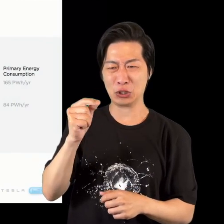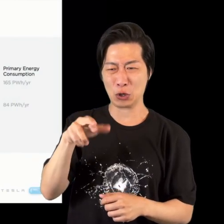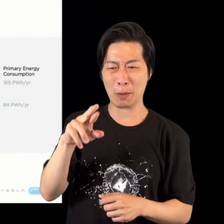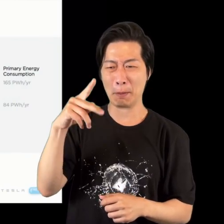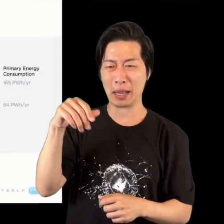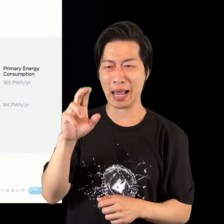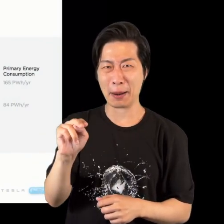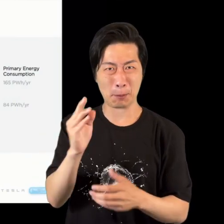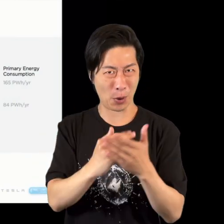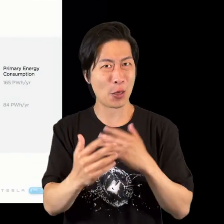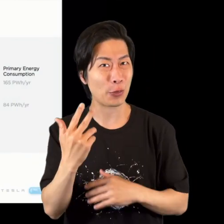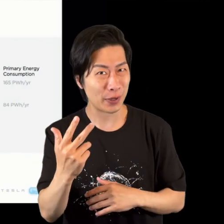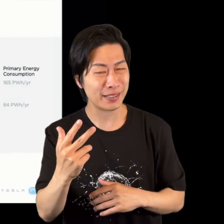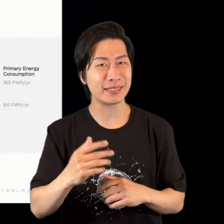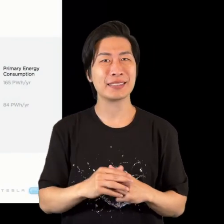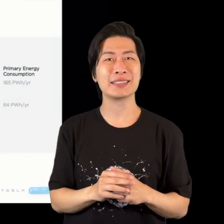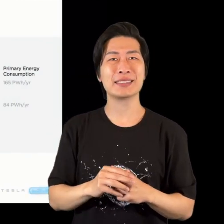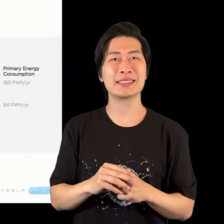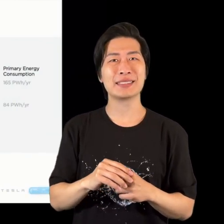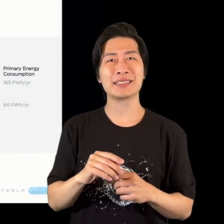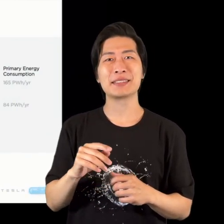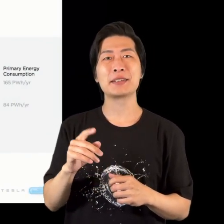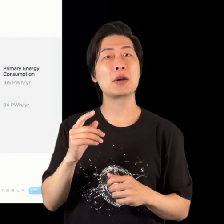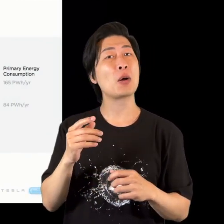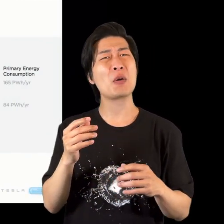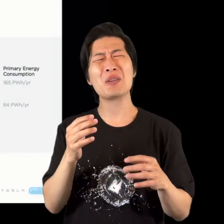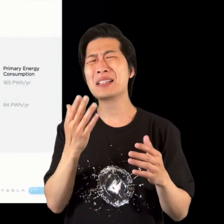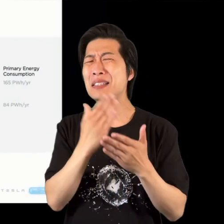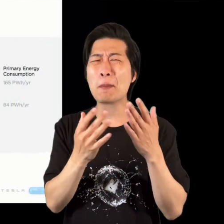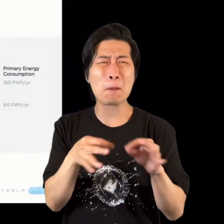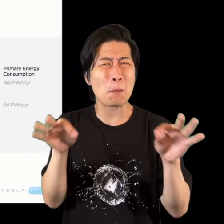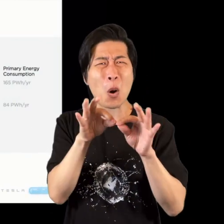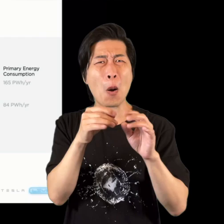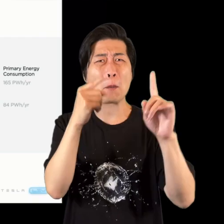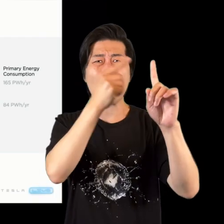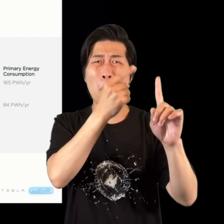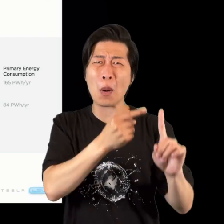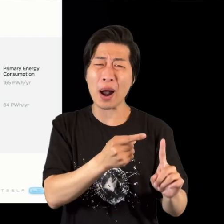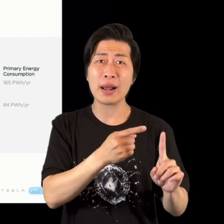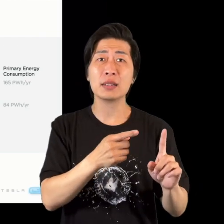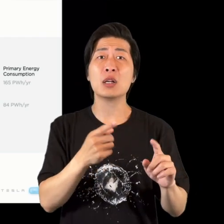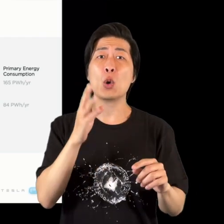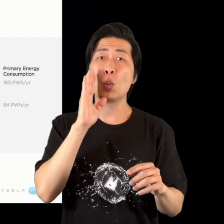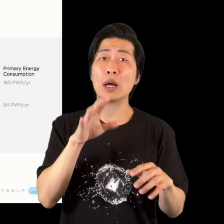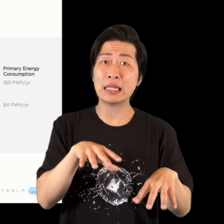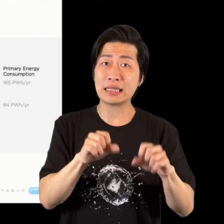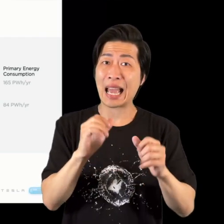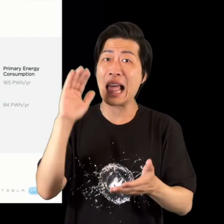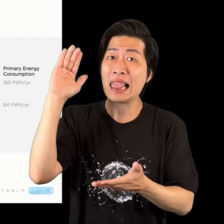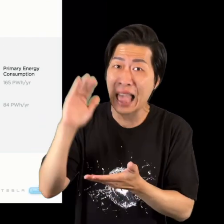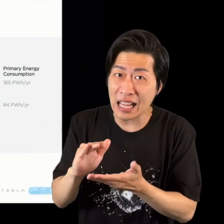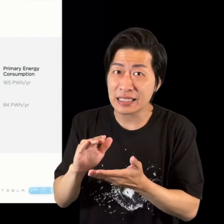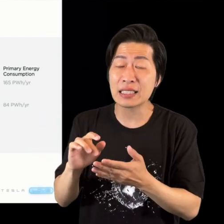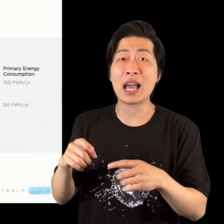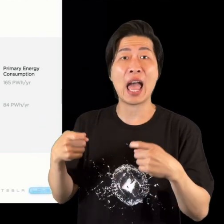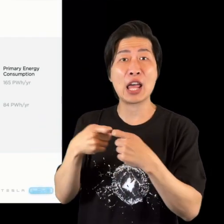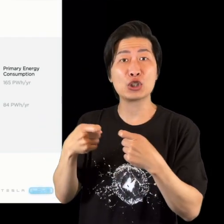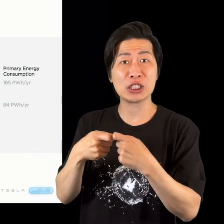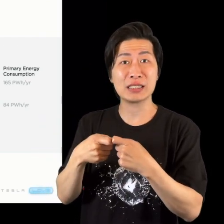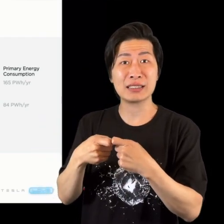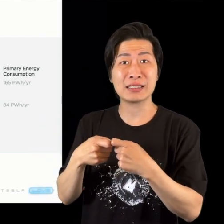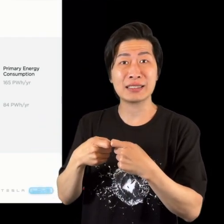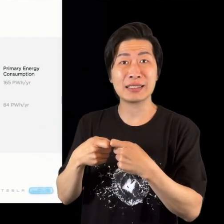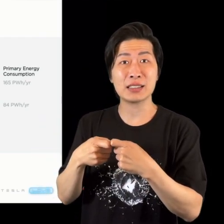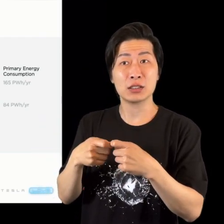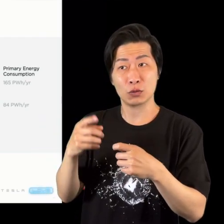but some of the salient points are that it will actually take less energy to go